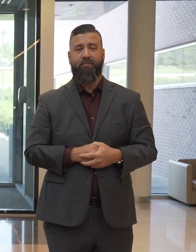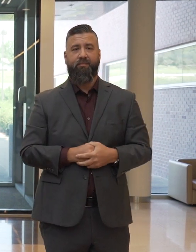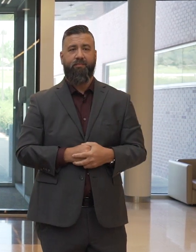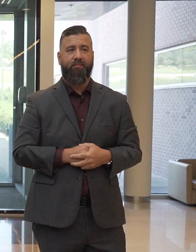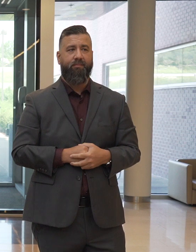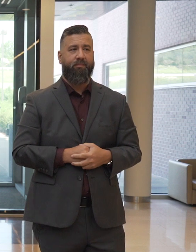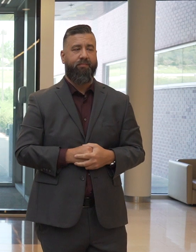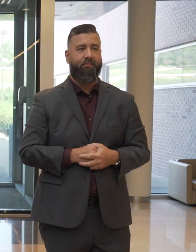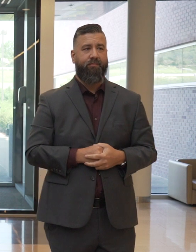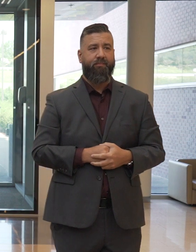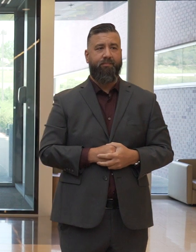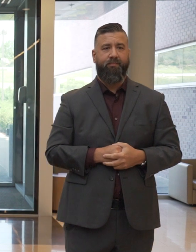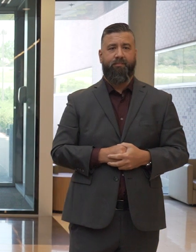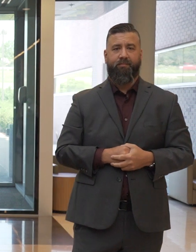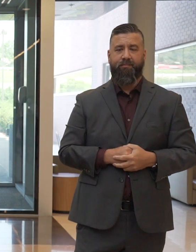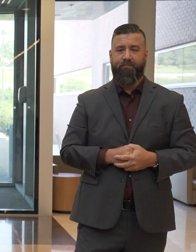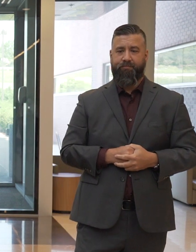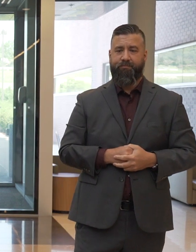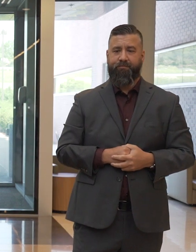get closer to the start of school.